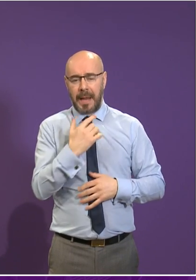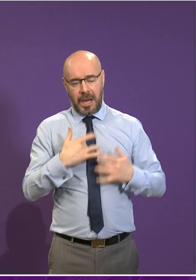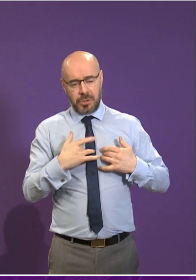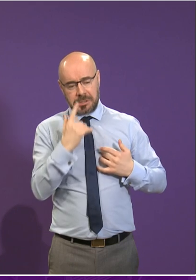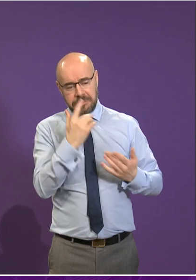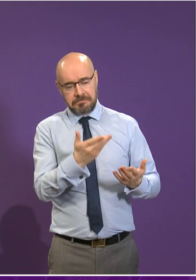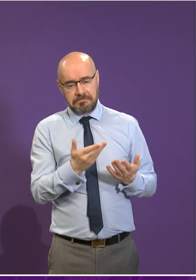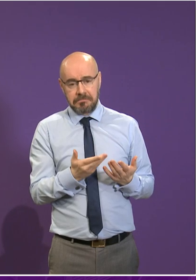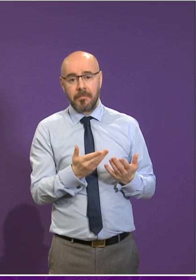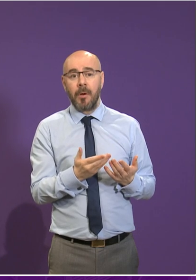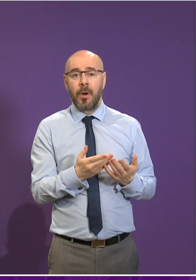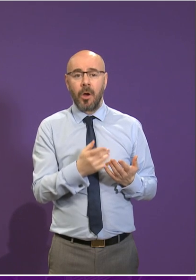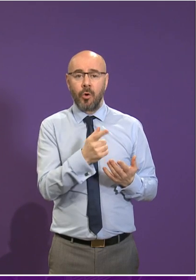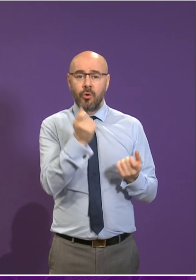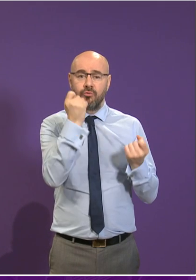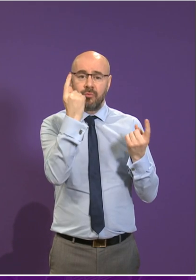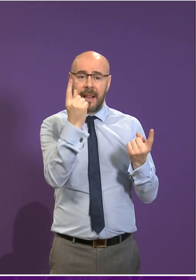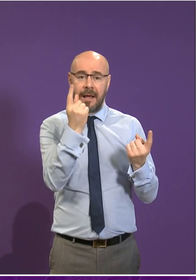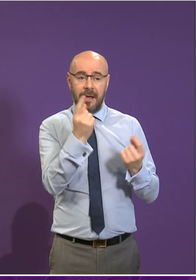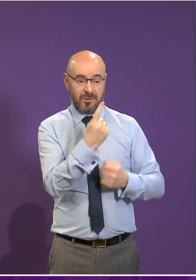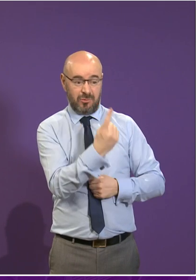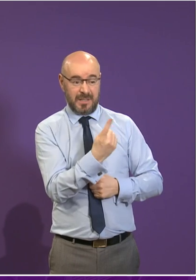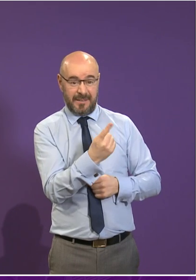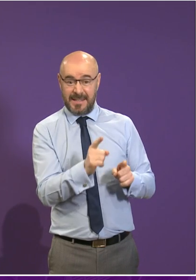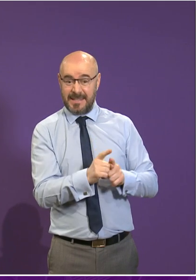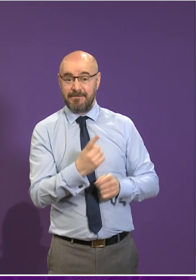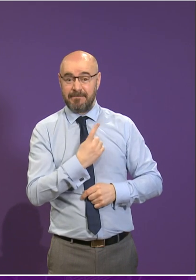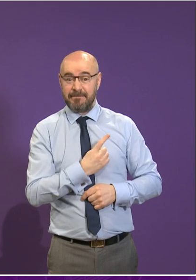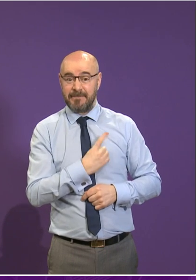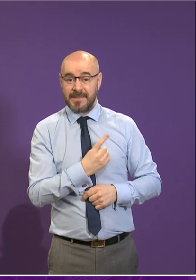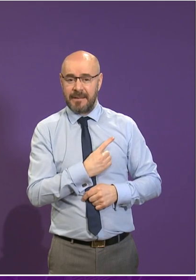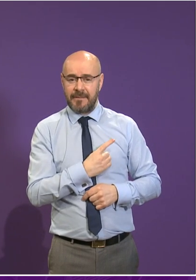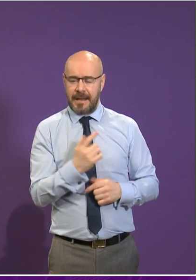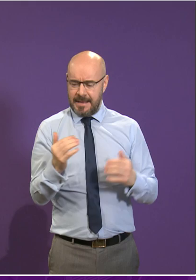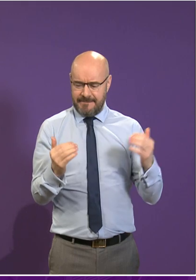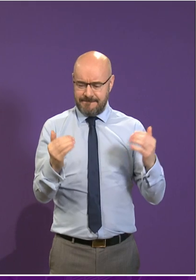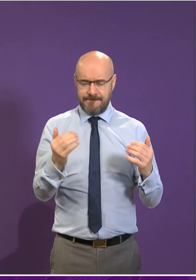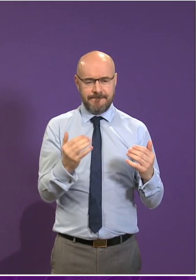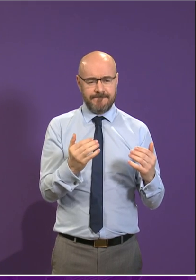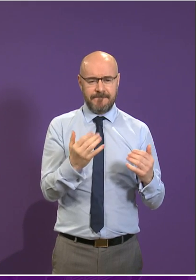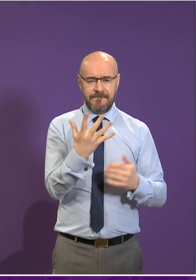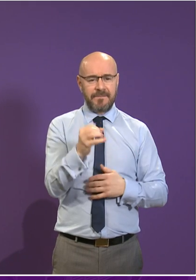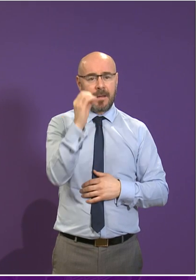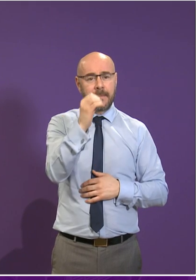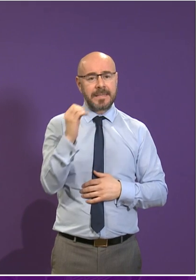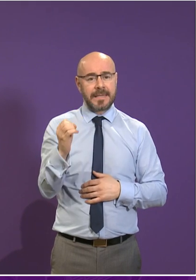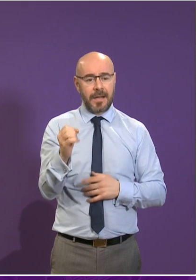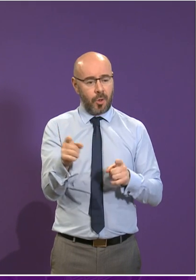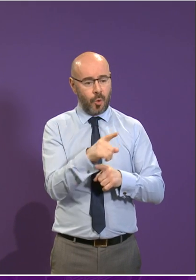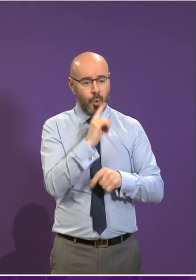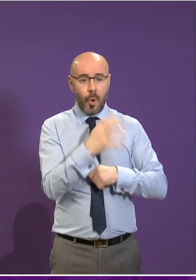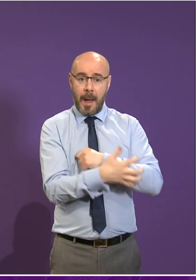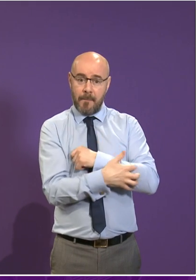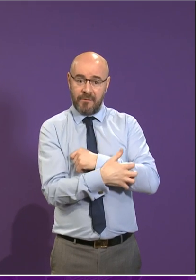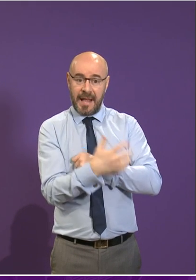that. But you'll realise just as well as I do that, and I think the figures around about 50% of households who are in poverty have someone in that household